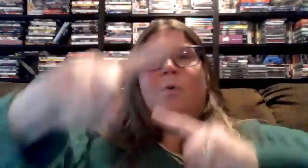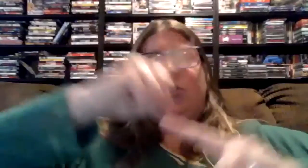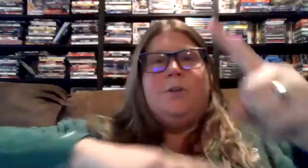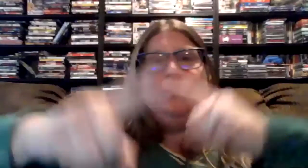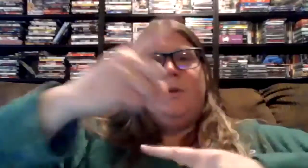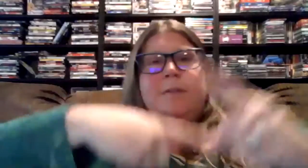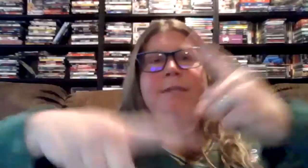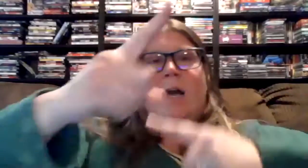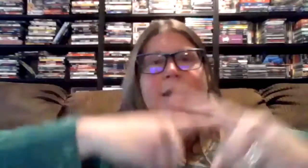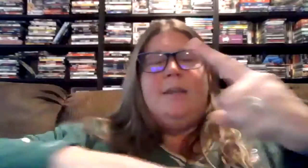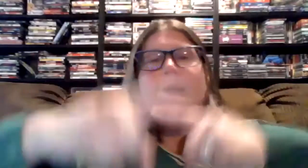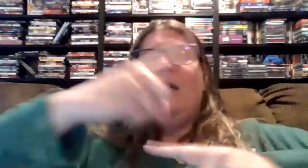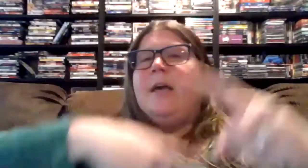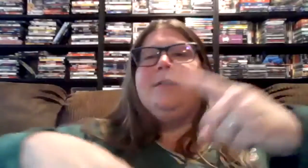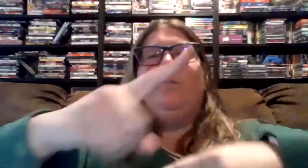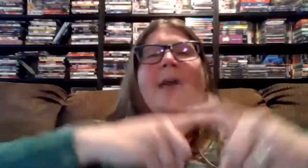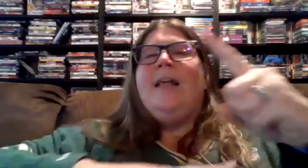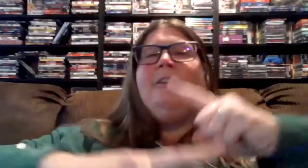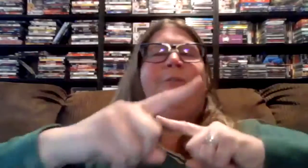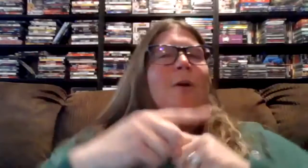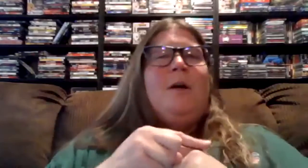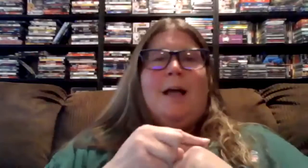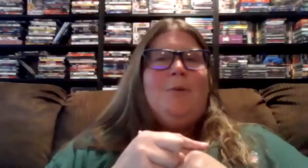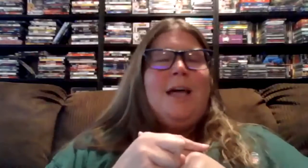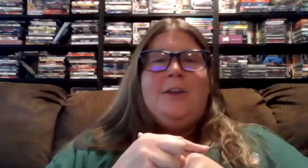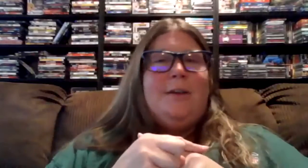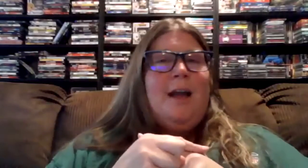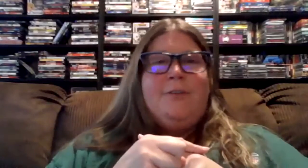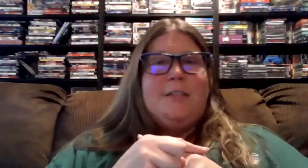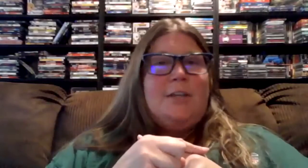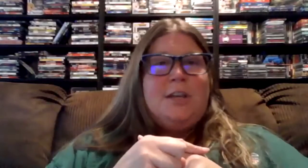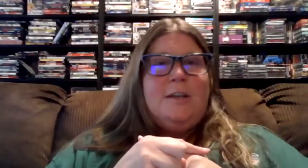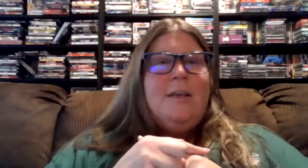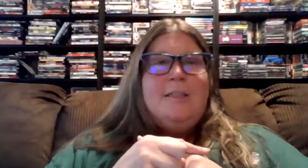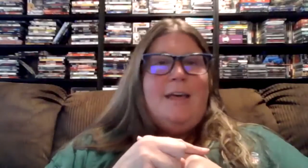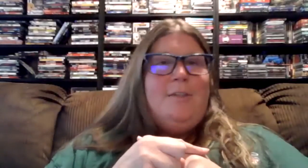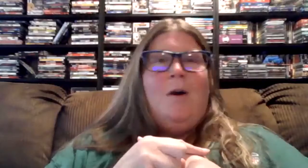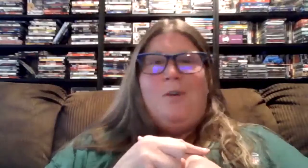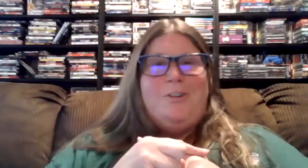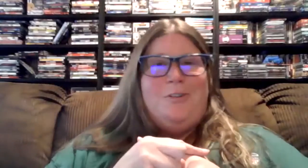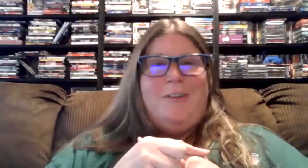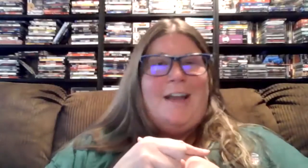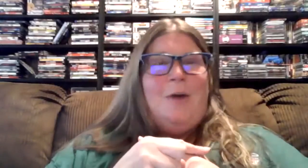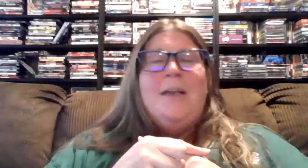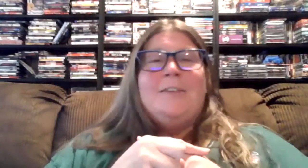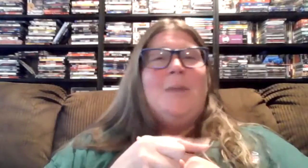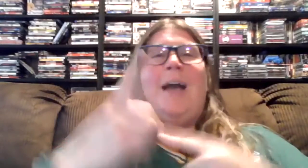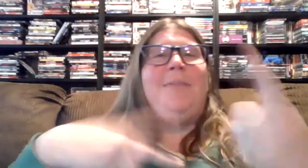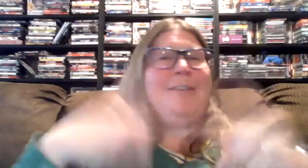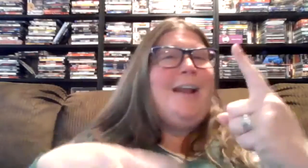towards you. Sign. And it's way less formal, I will tell you, in conversation than what we're doing right now. Sometimes they'll sign it